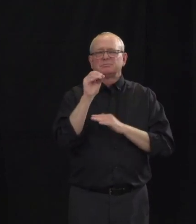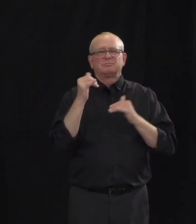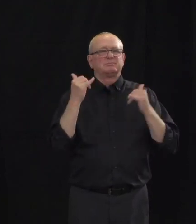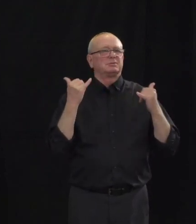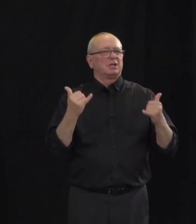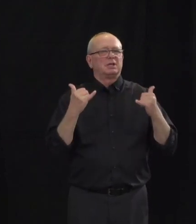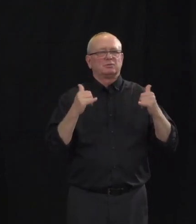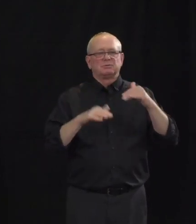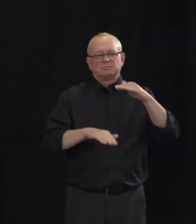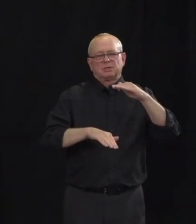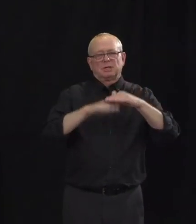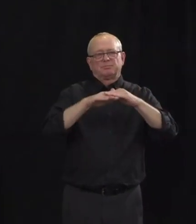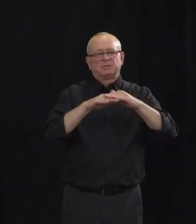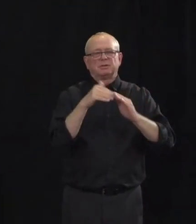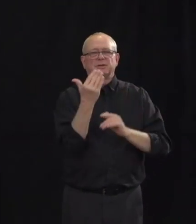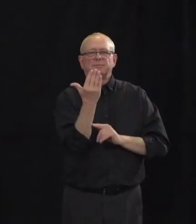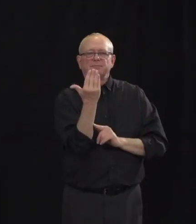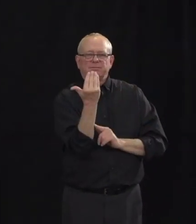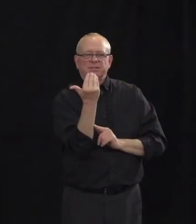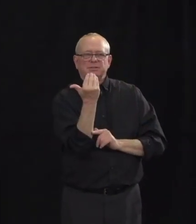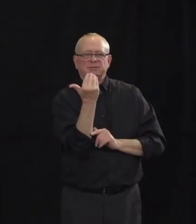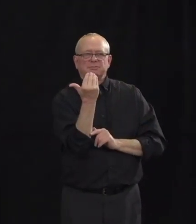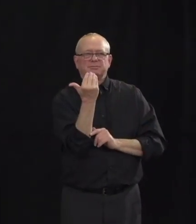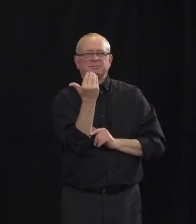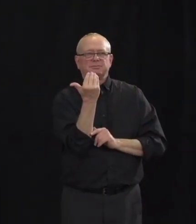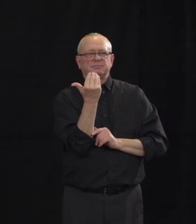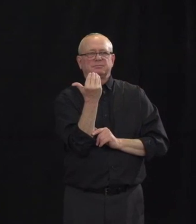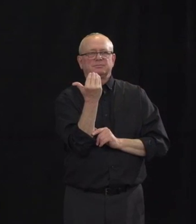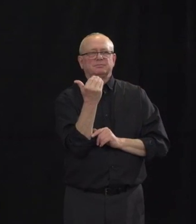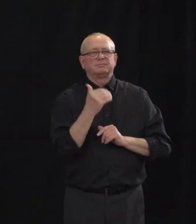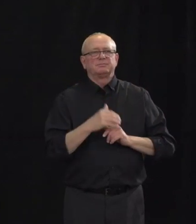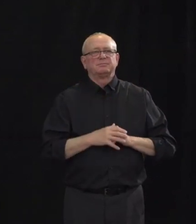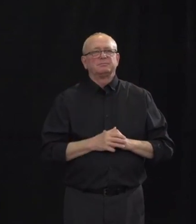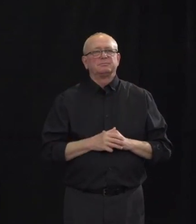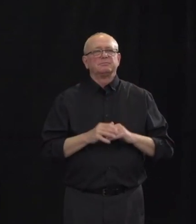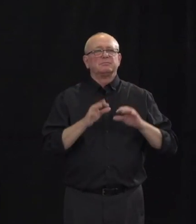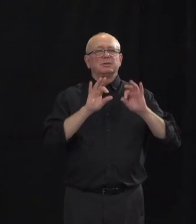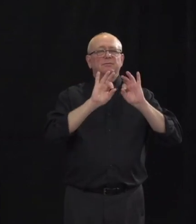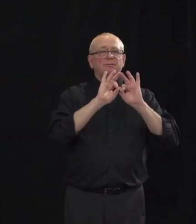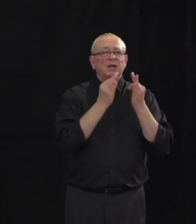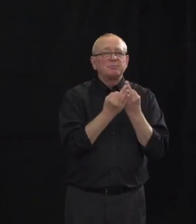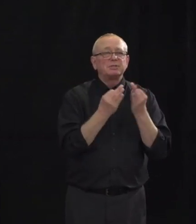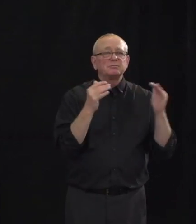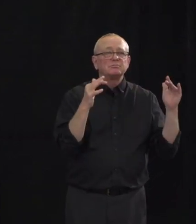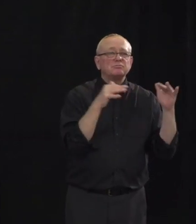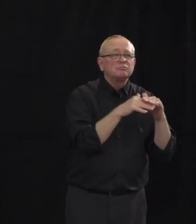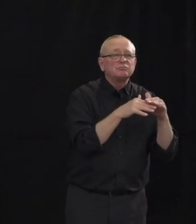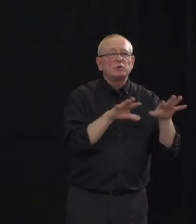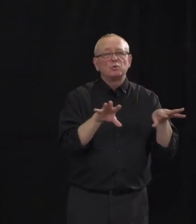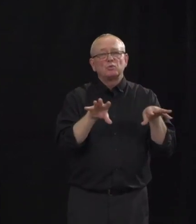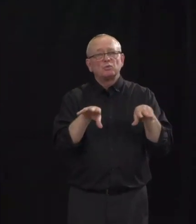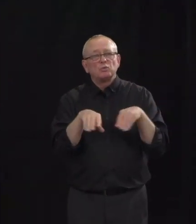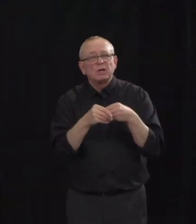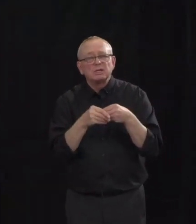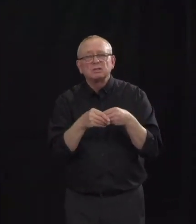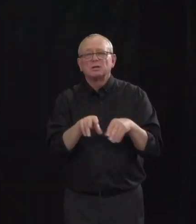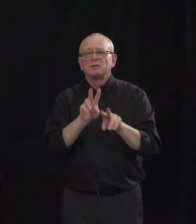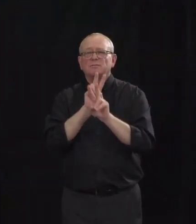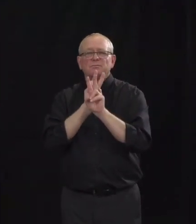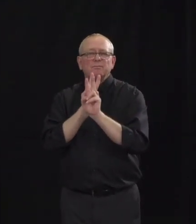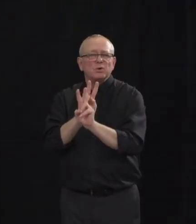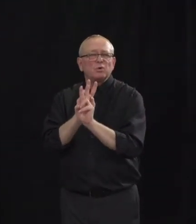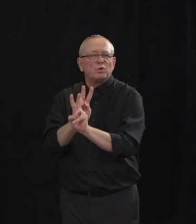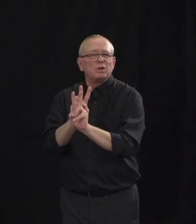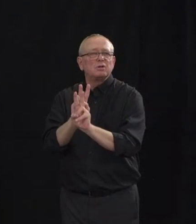to 15. This includes family gatherings such as weddings, funerals, as well as religious